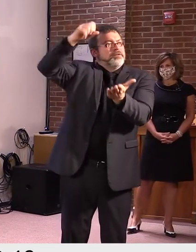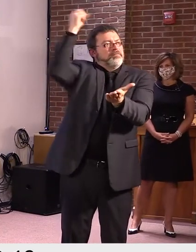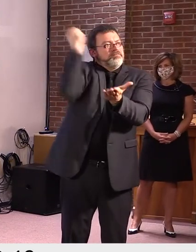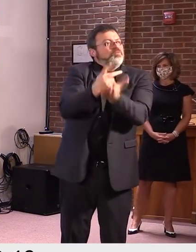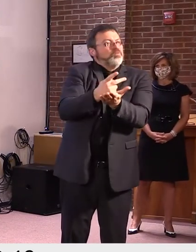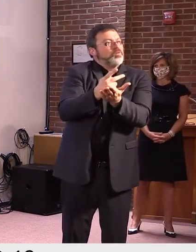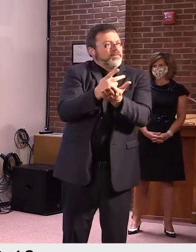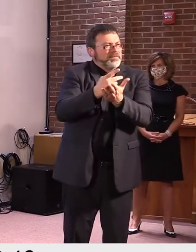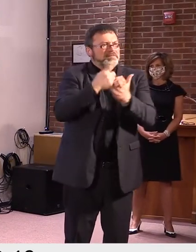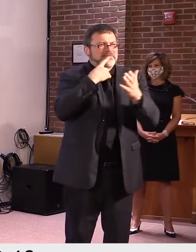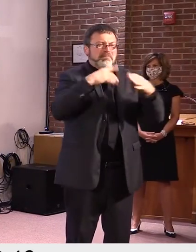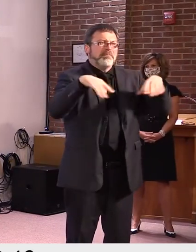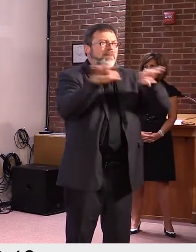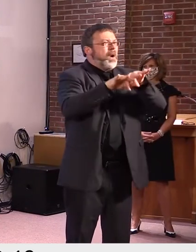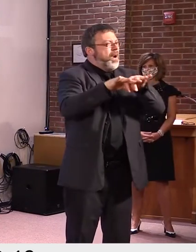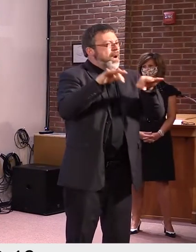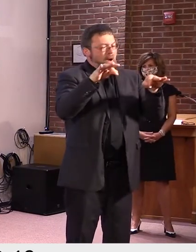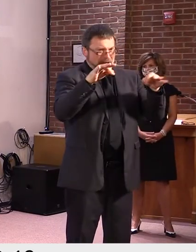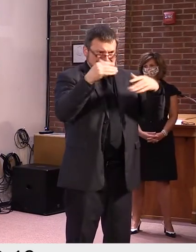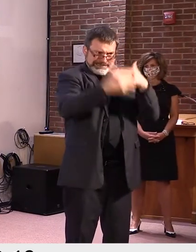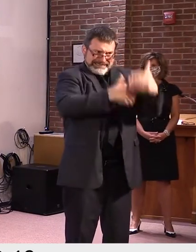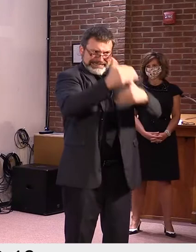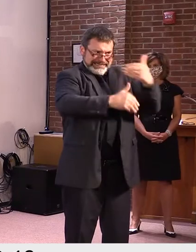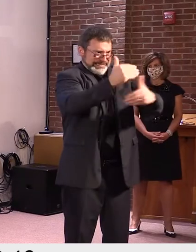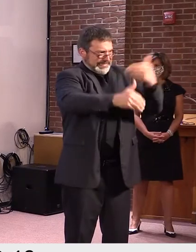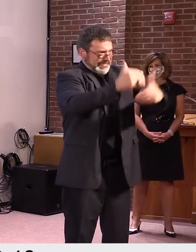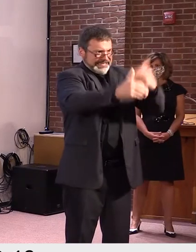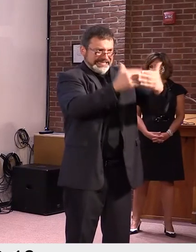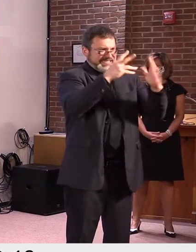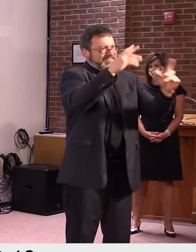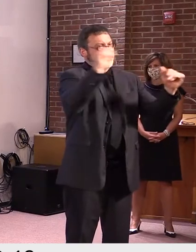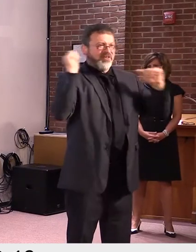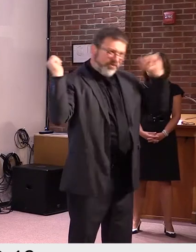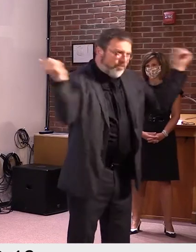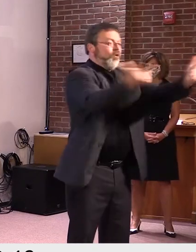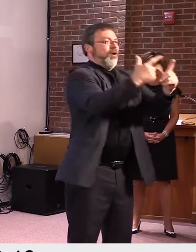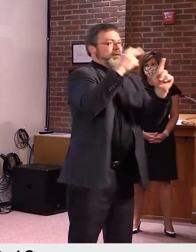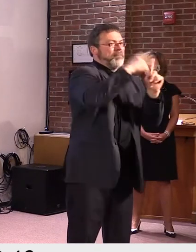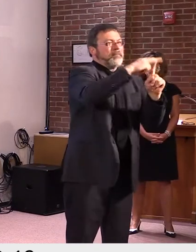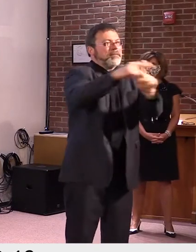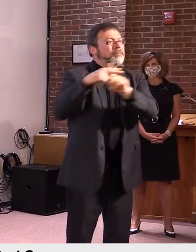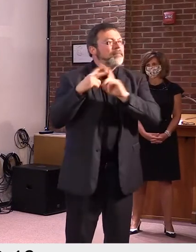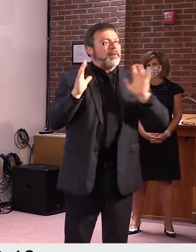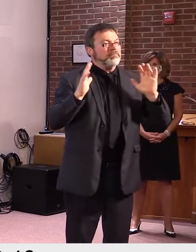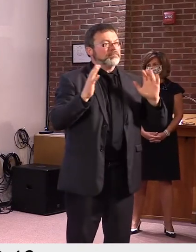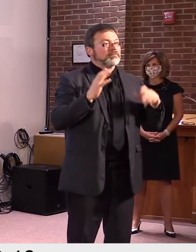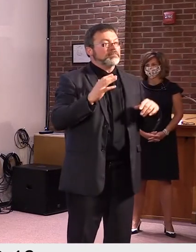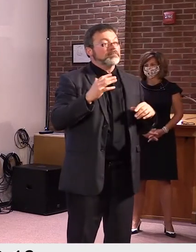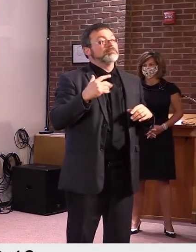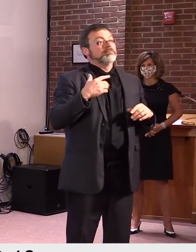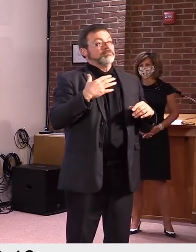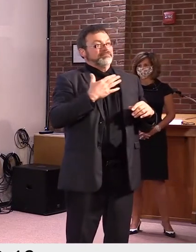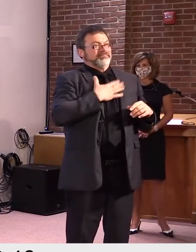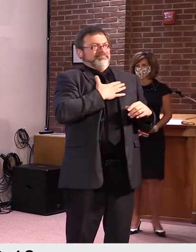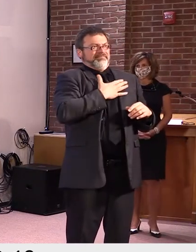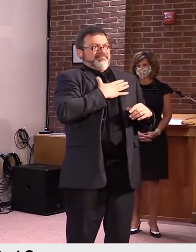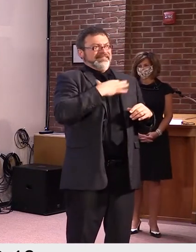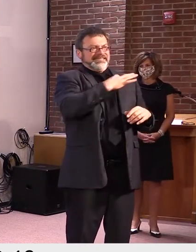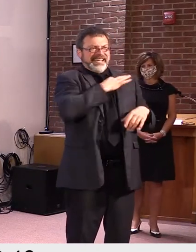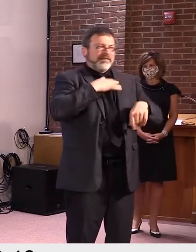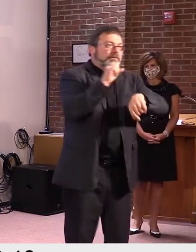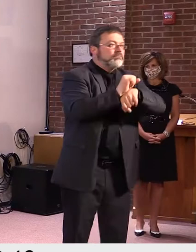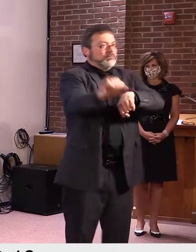We do have restart of the field operations across Vermont going slowly with the U.S. Census Bureau, and we look forward to